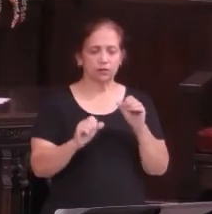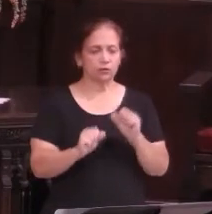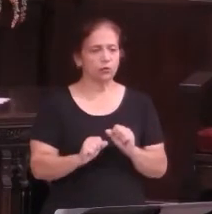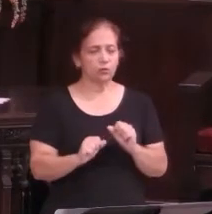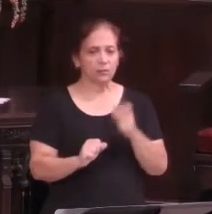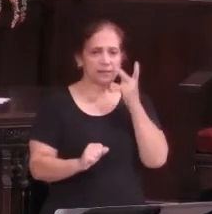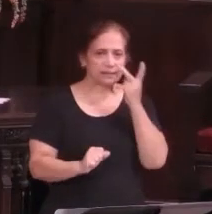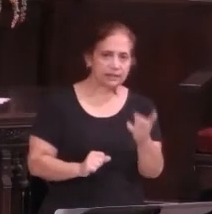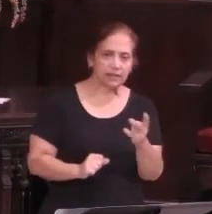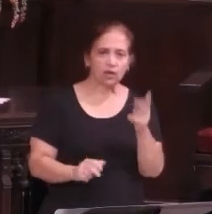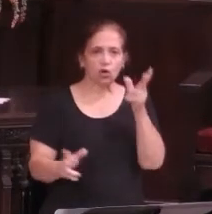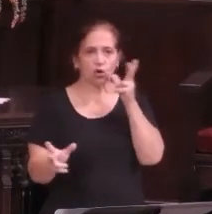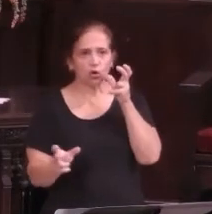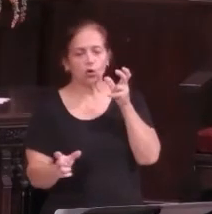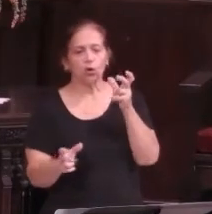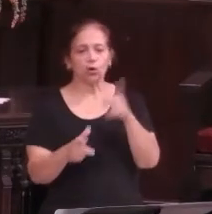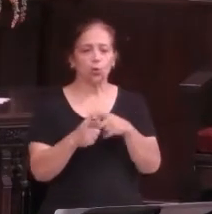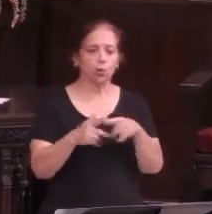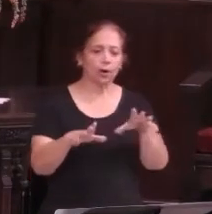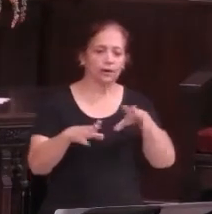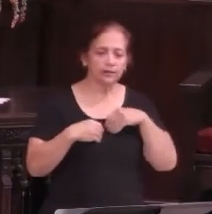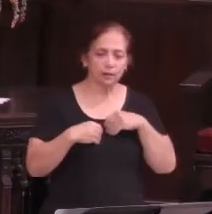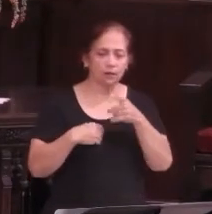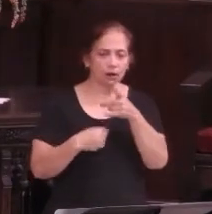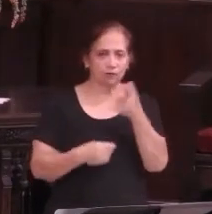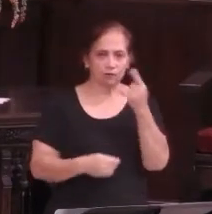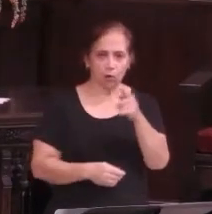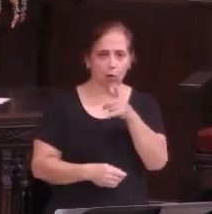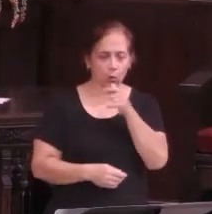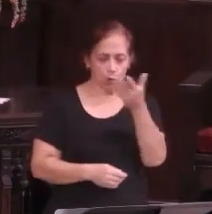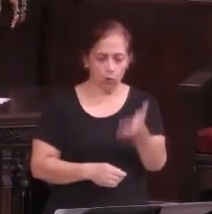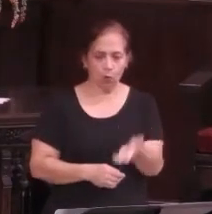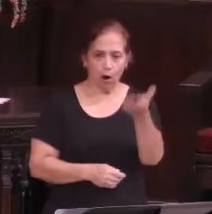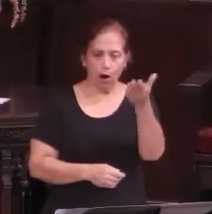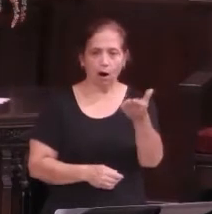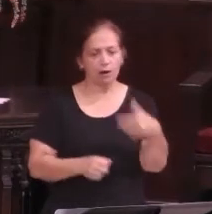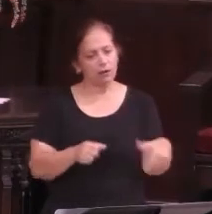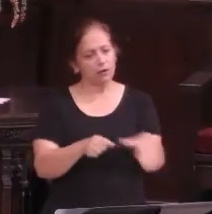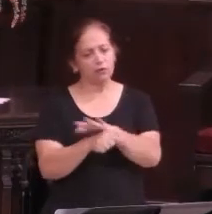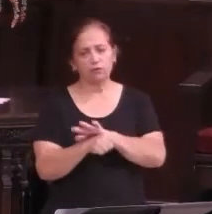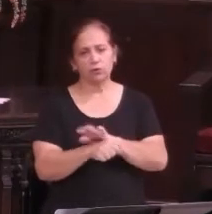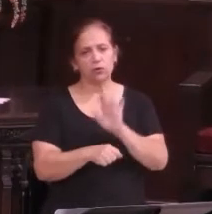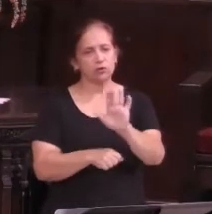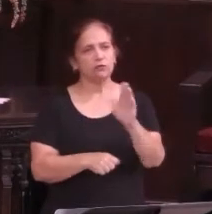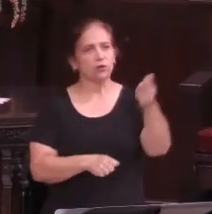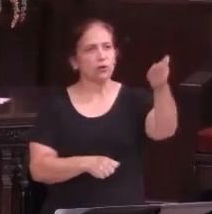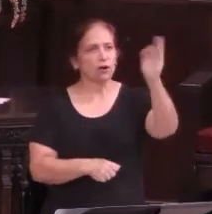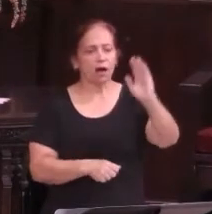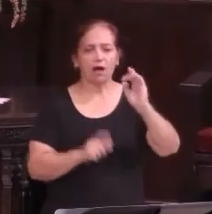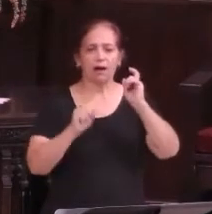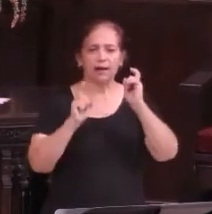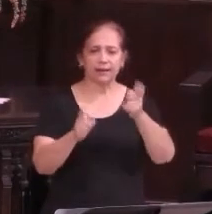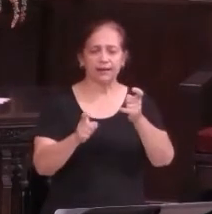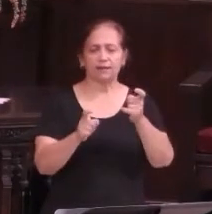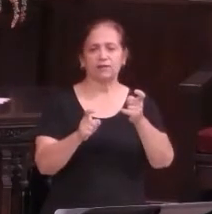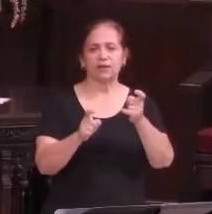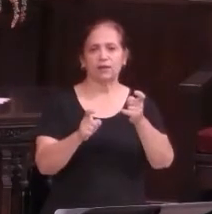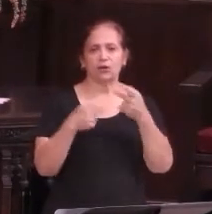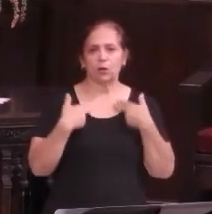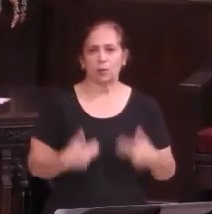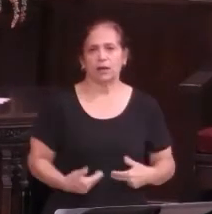or seen or accepted for who you are in the fullness of your God-given